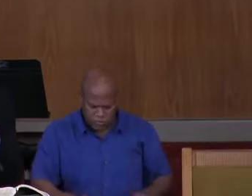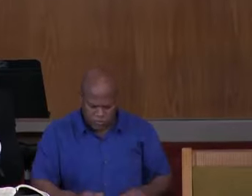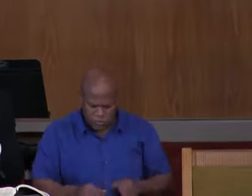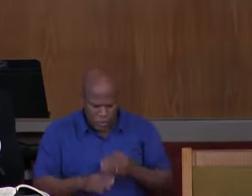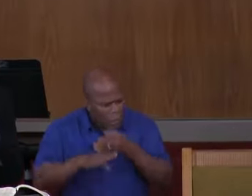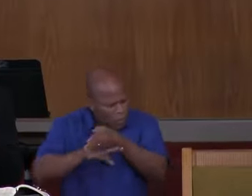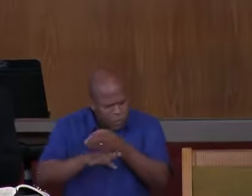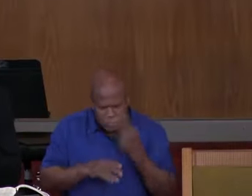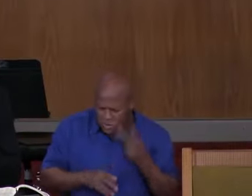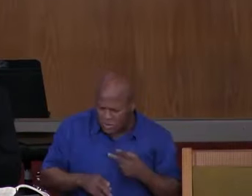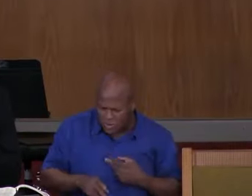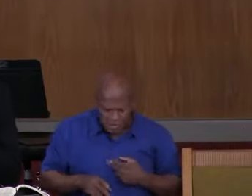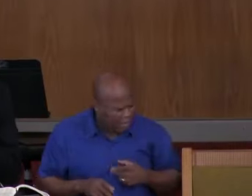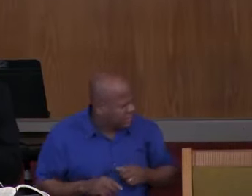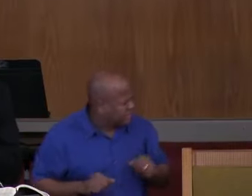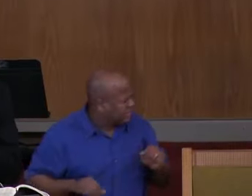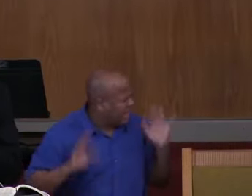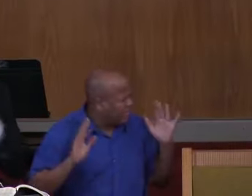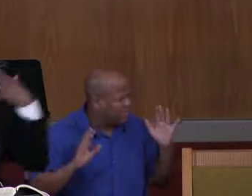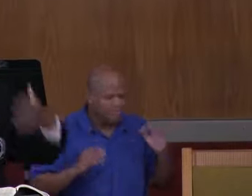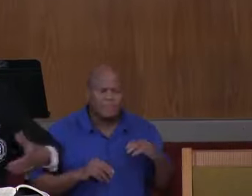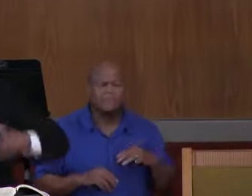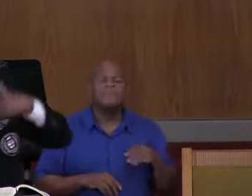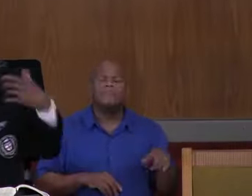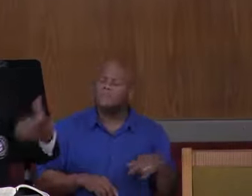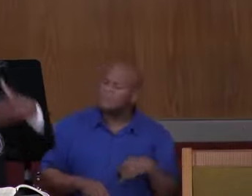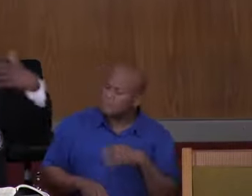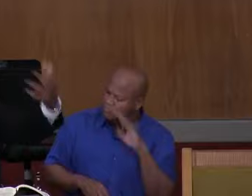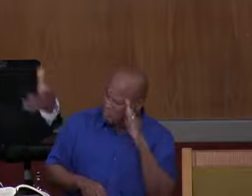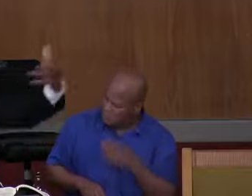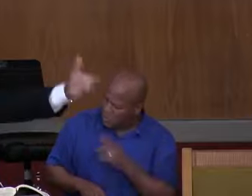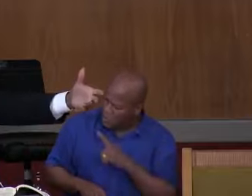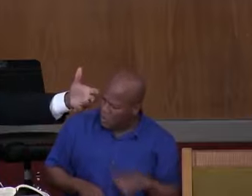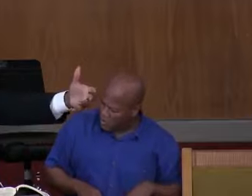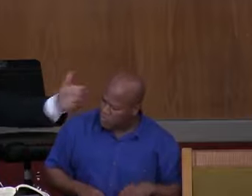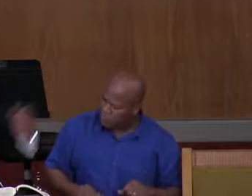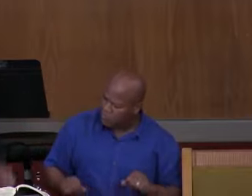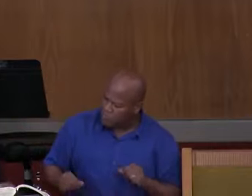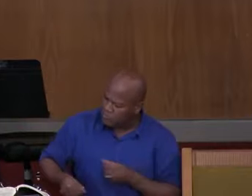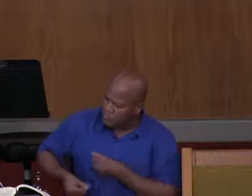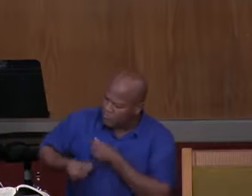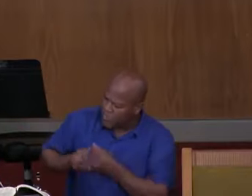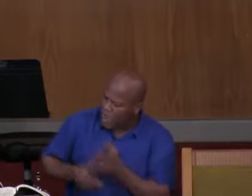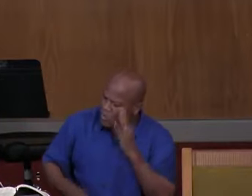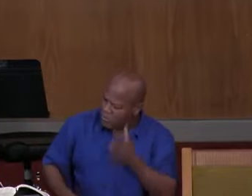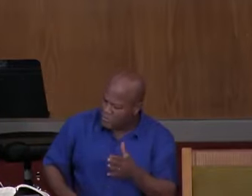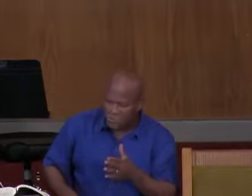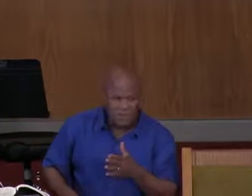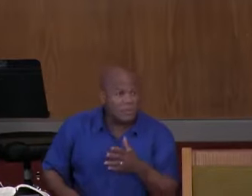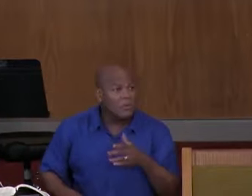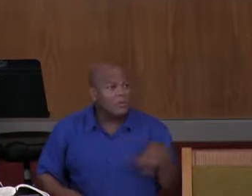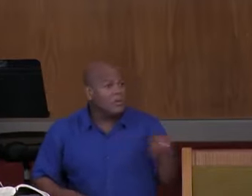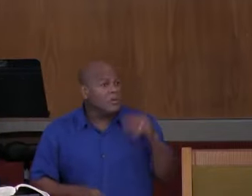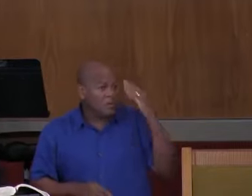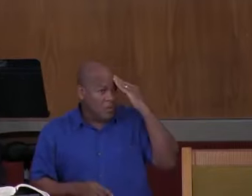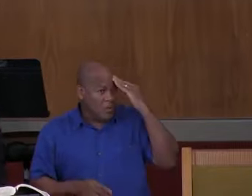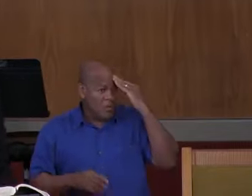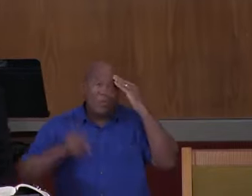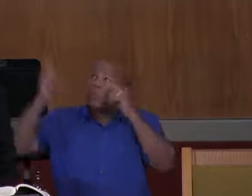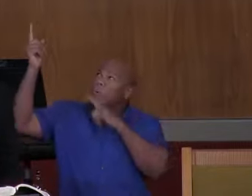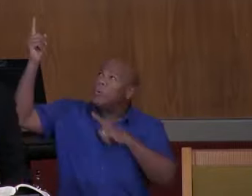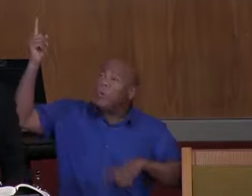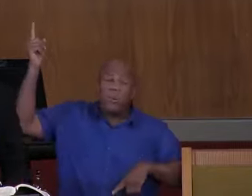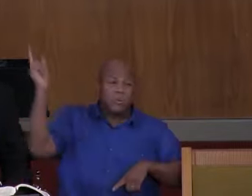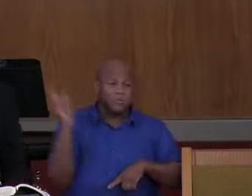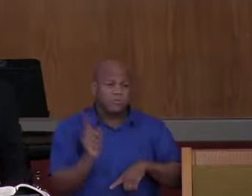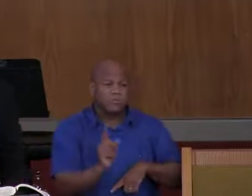The Lord will provide. We come to know Jehovah Jireh on Mount Moriah.